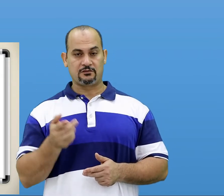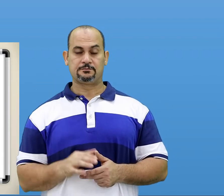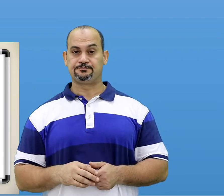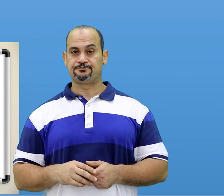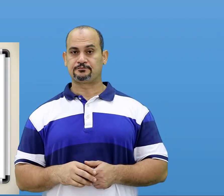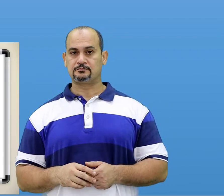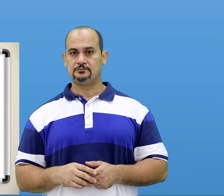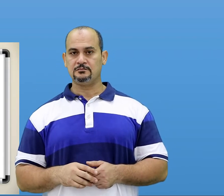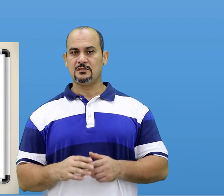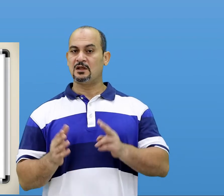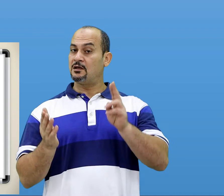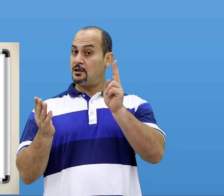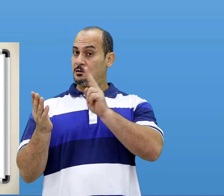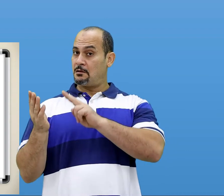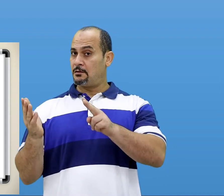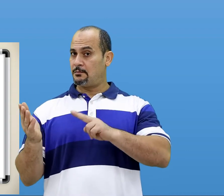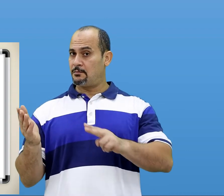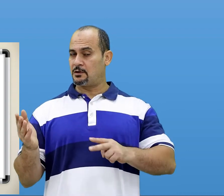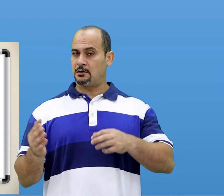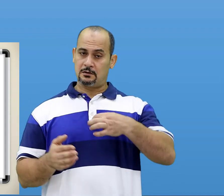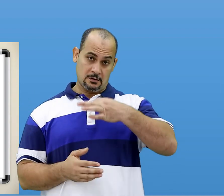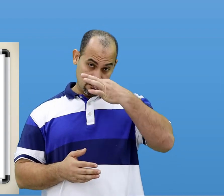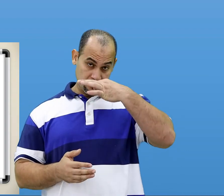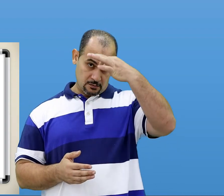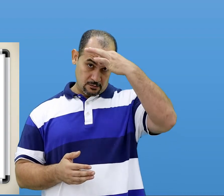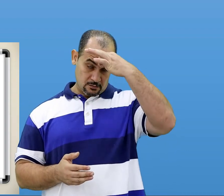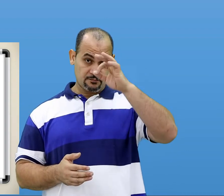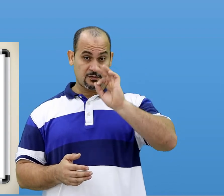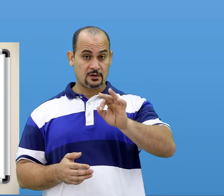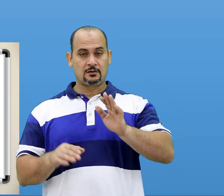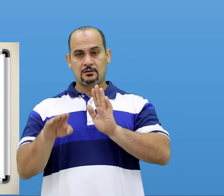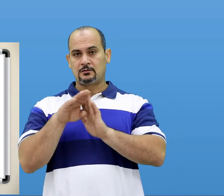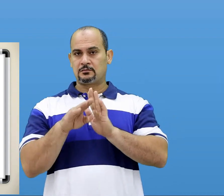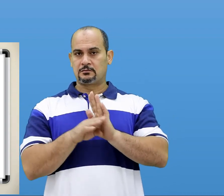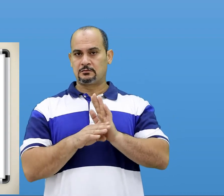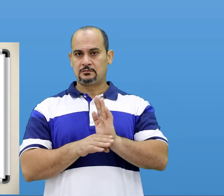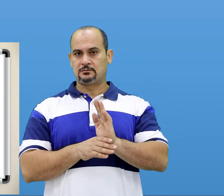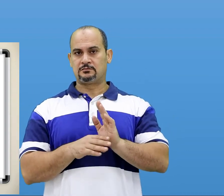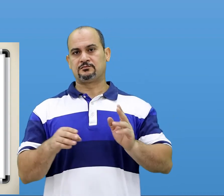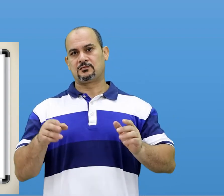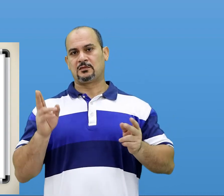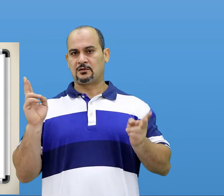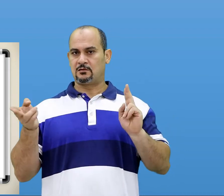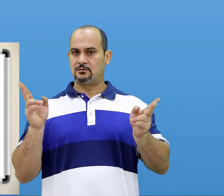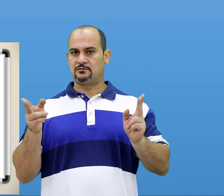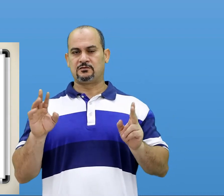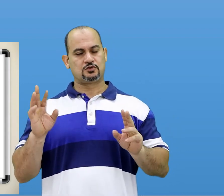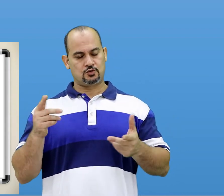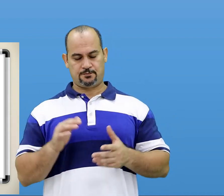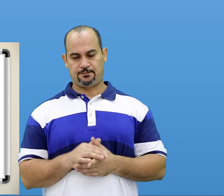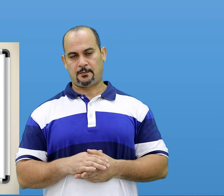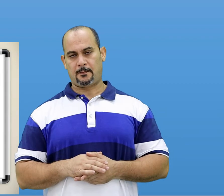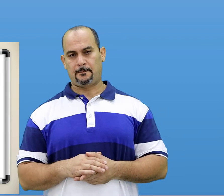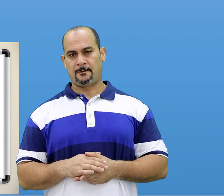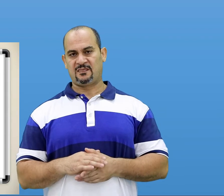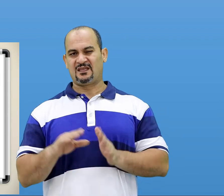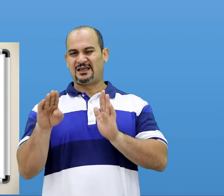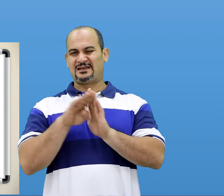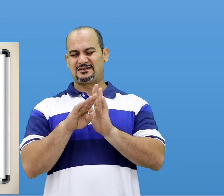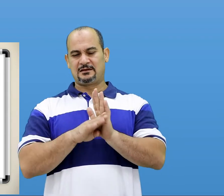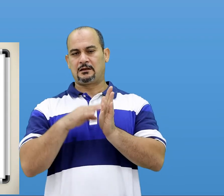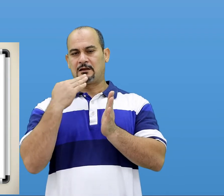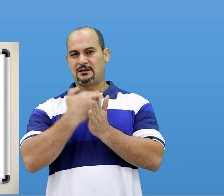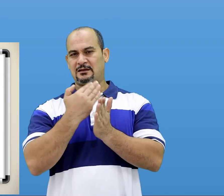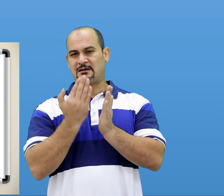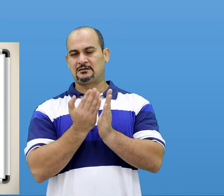This essay will describe the events of the festival and the atmosphere of the celebration. Now let's break it